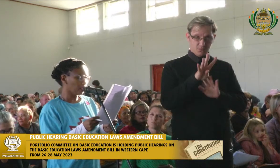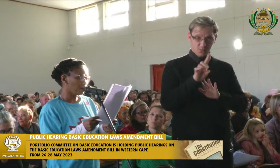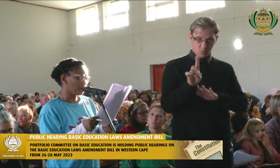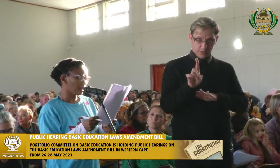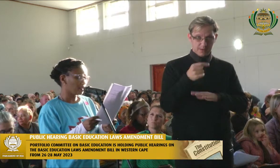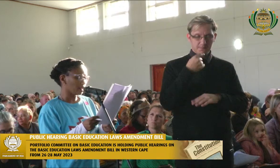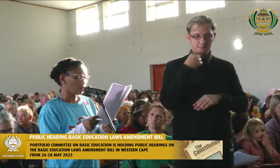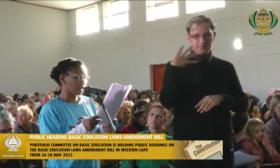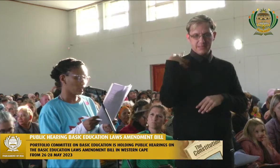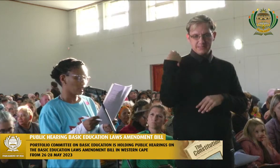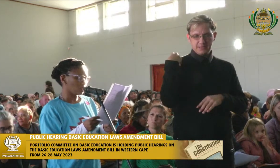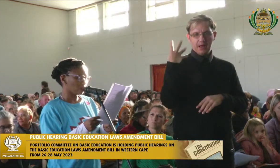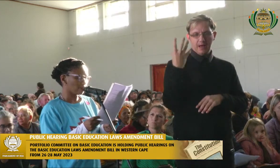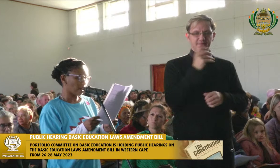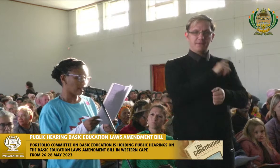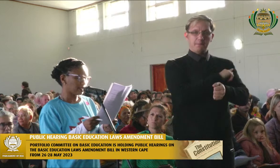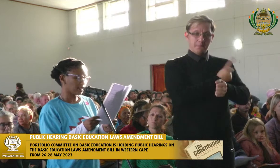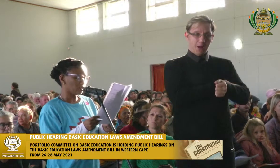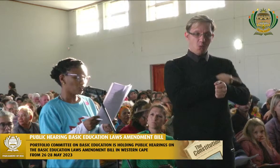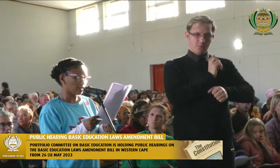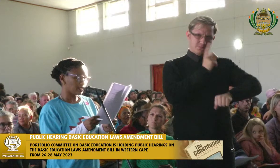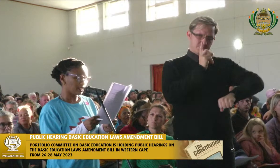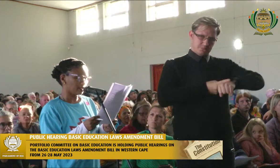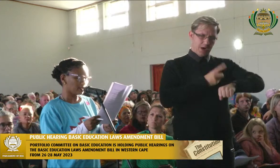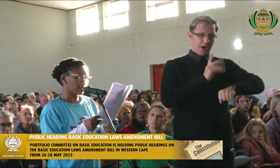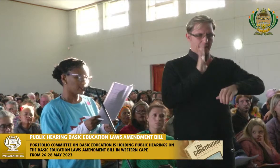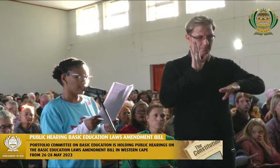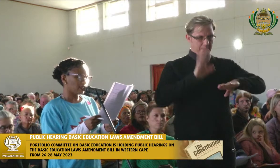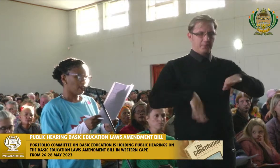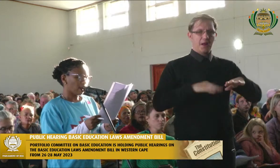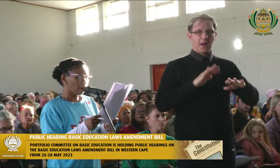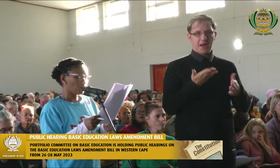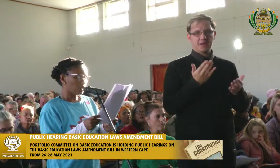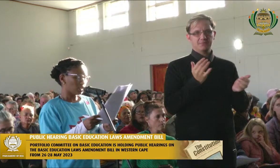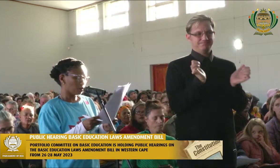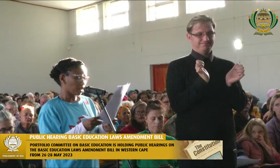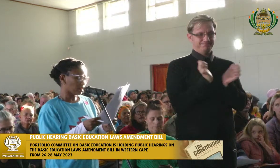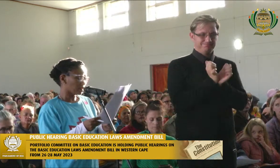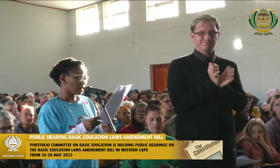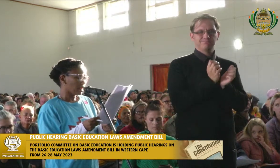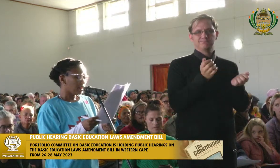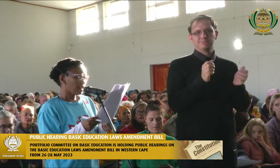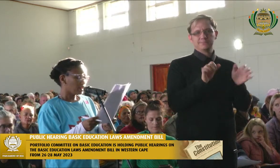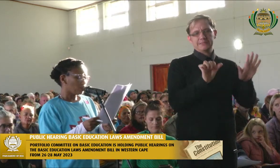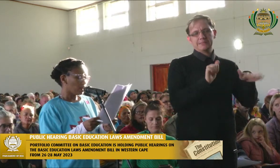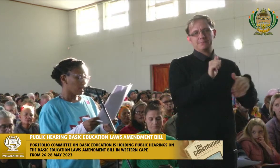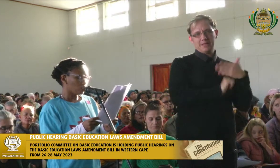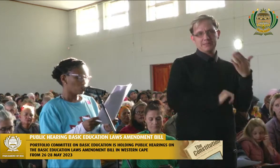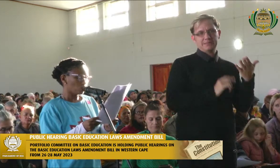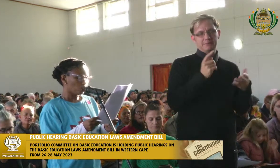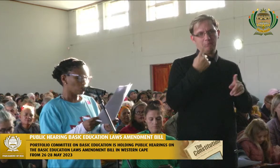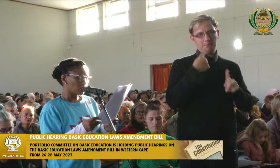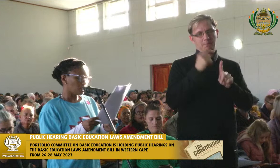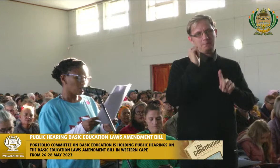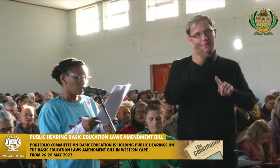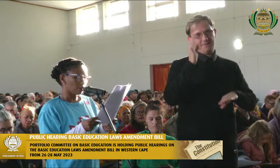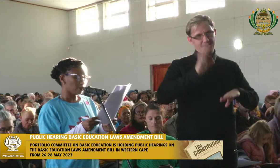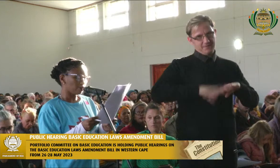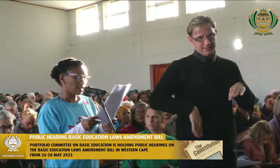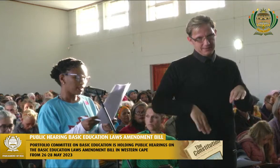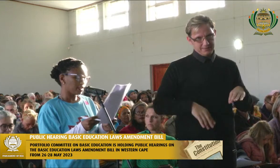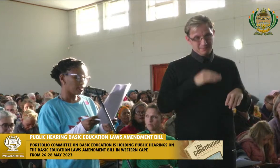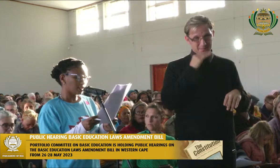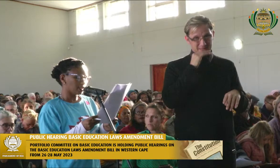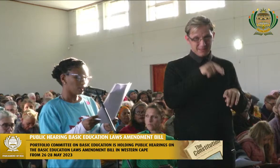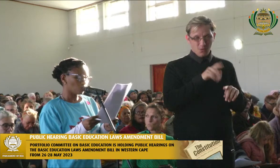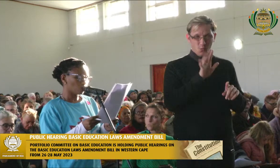do not implement the regulations with fines and jail sentences up to 6 months. These regulations could force teachers to